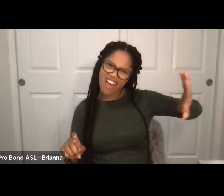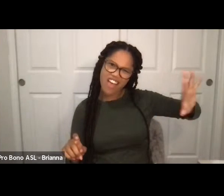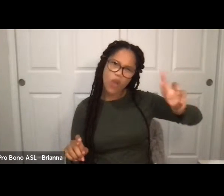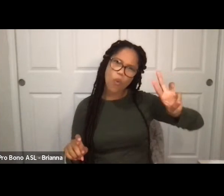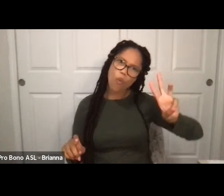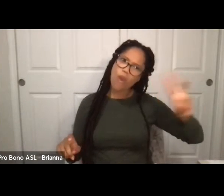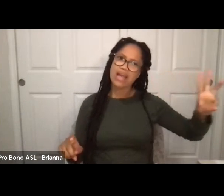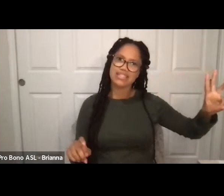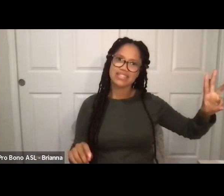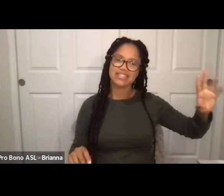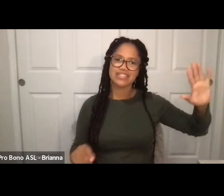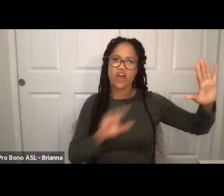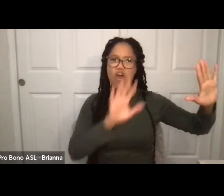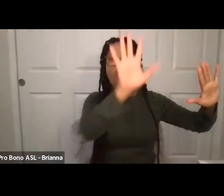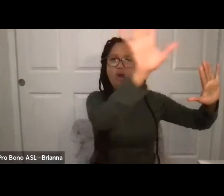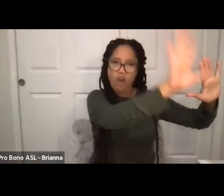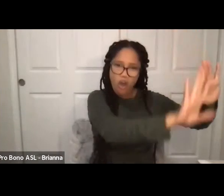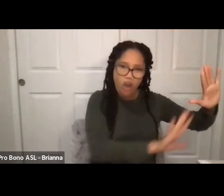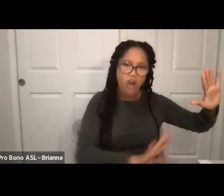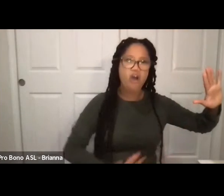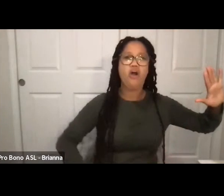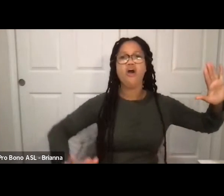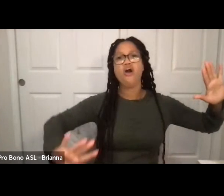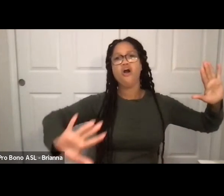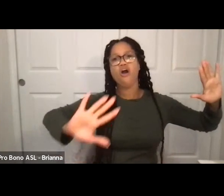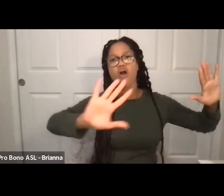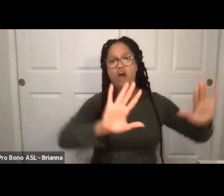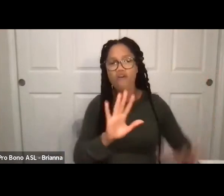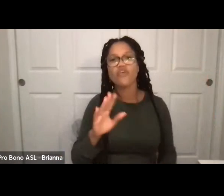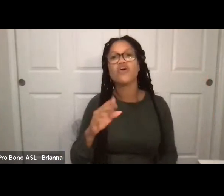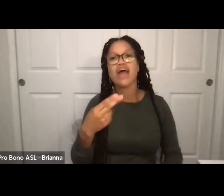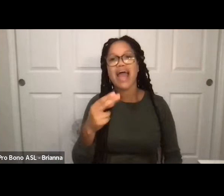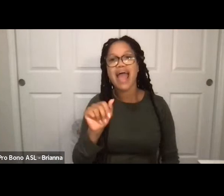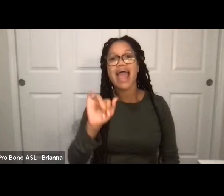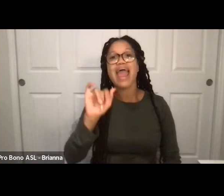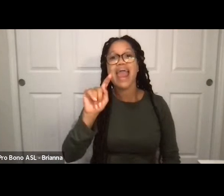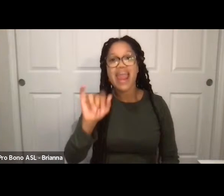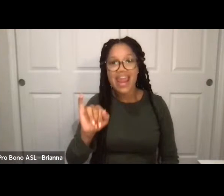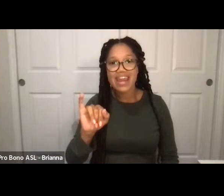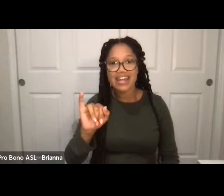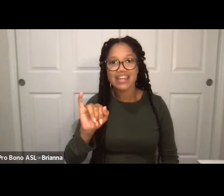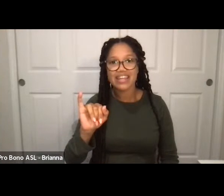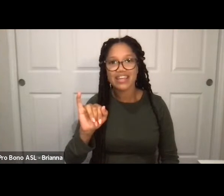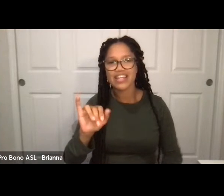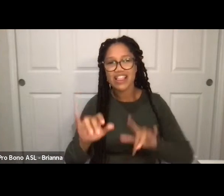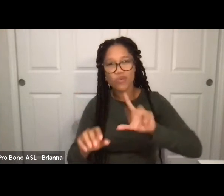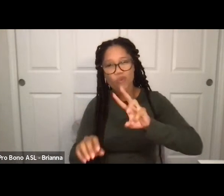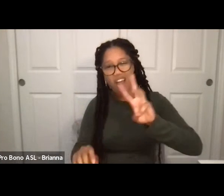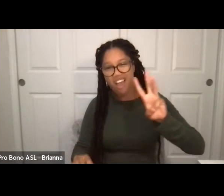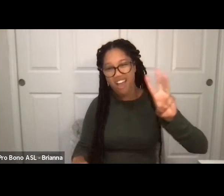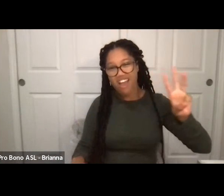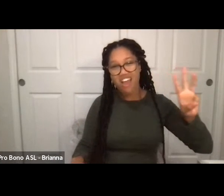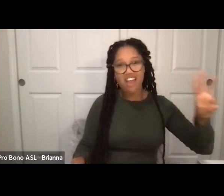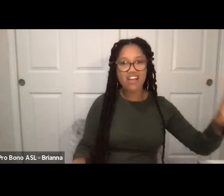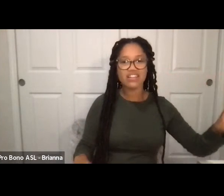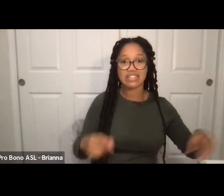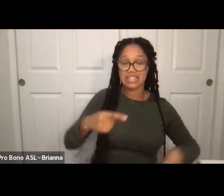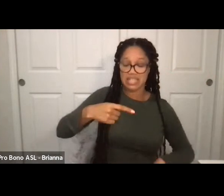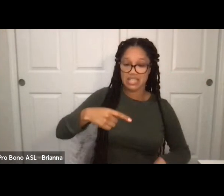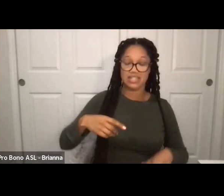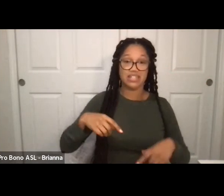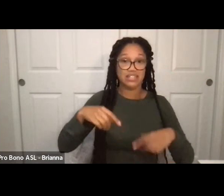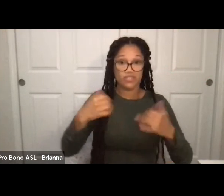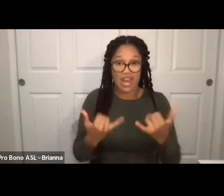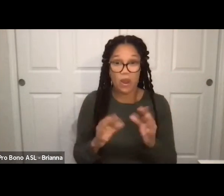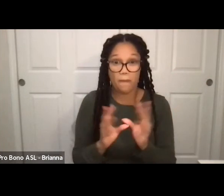west to Haiti, right? They are figuring out what they're going to do, how they're going